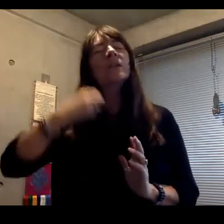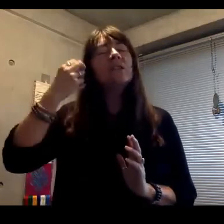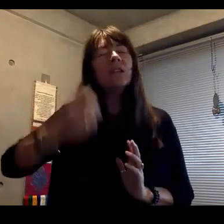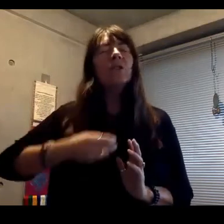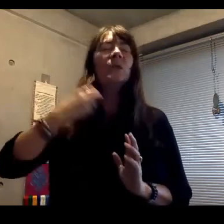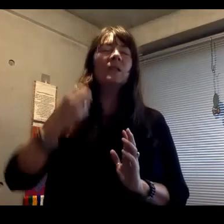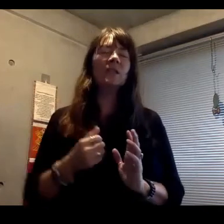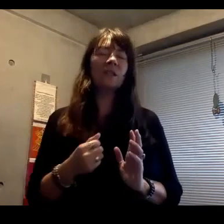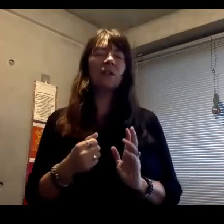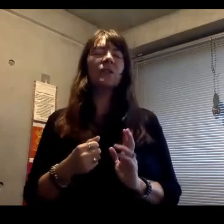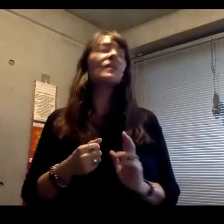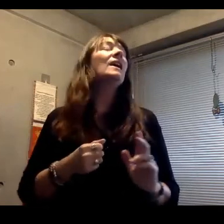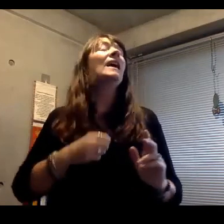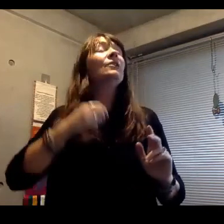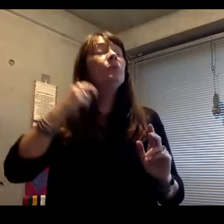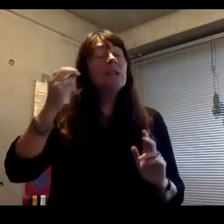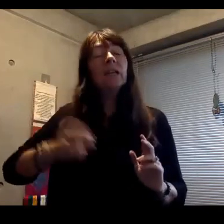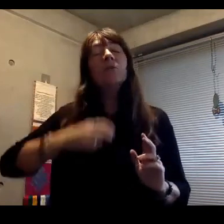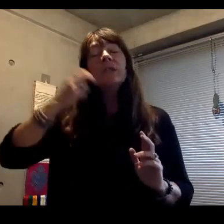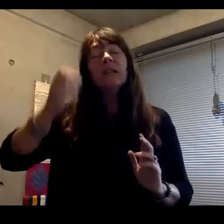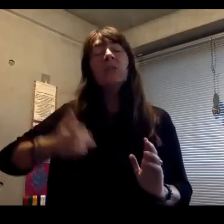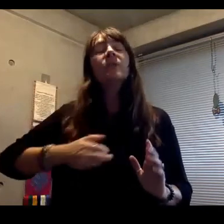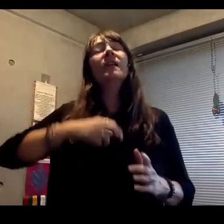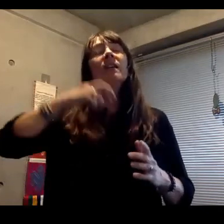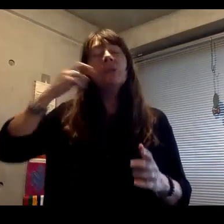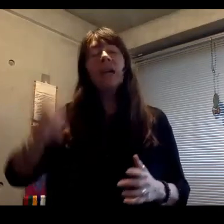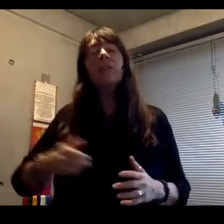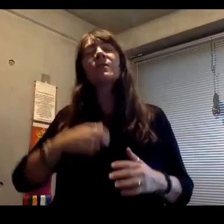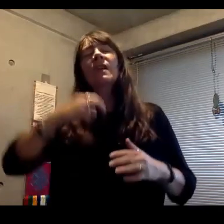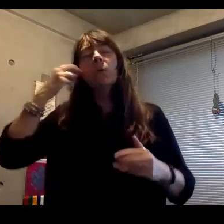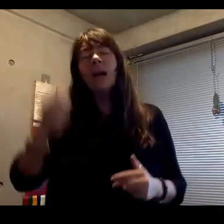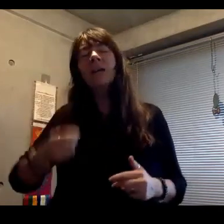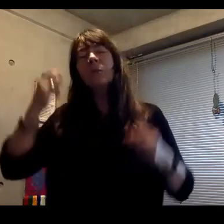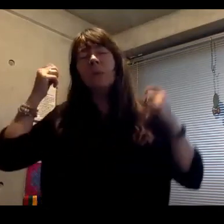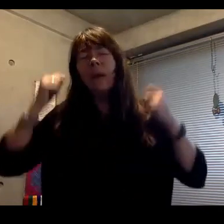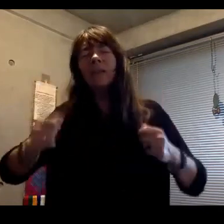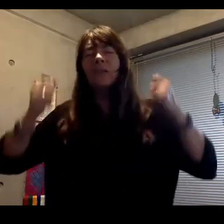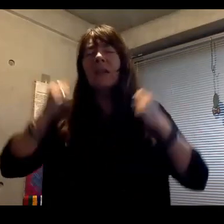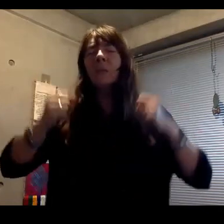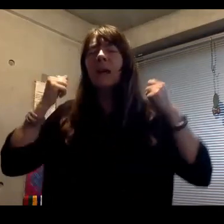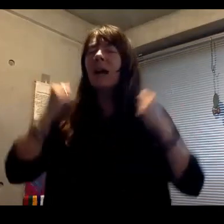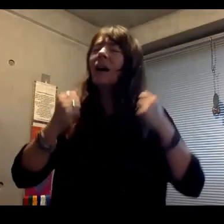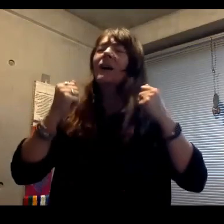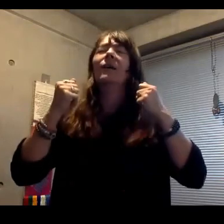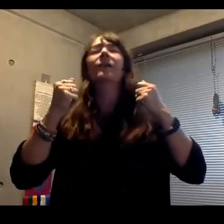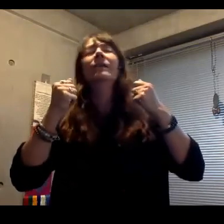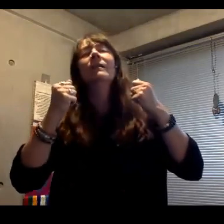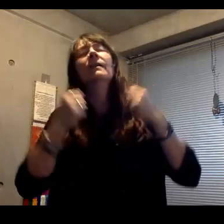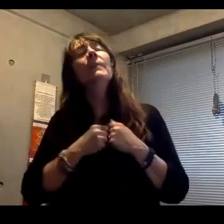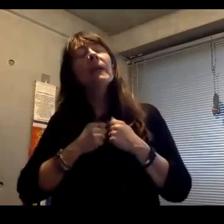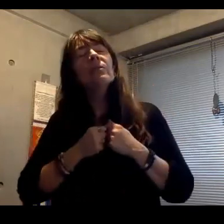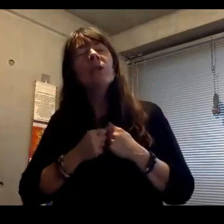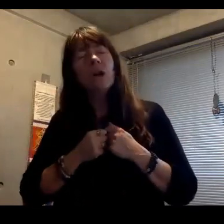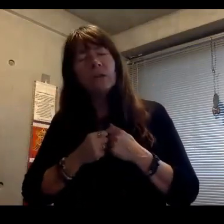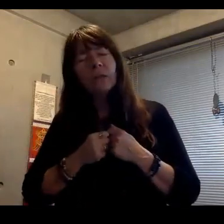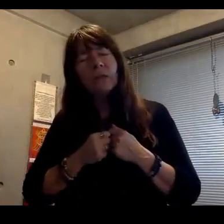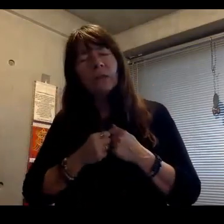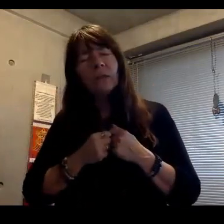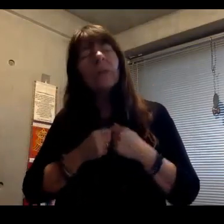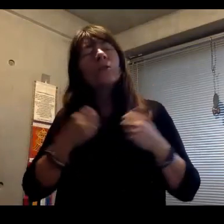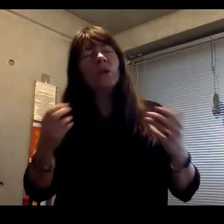you continue these discussions and you dig and you dig and you dig. And in the end you say, why aren't we better than we are? Because you're